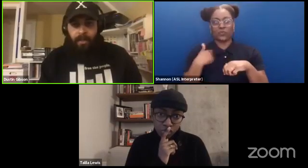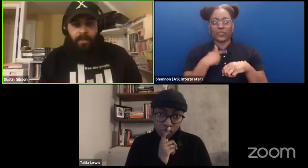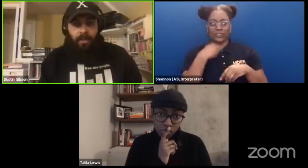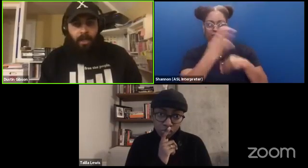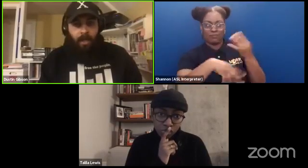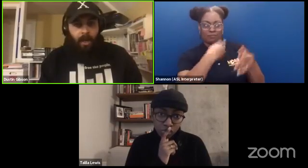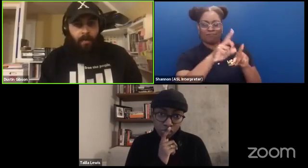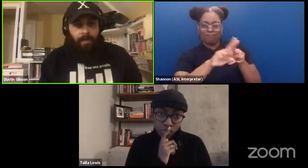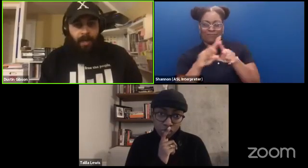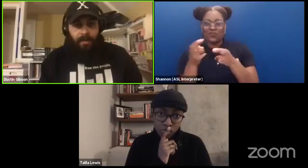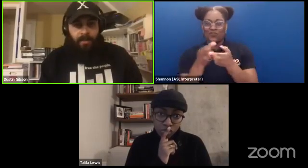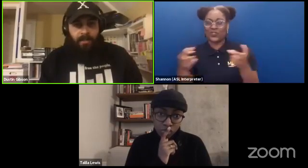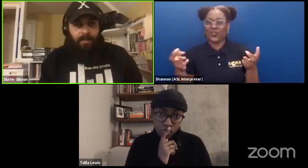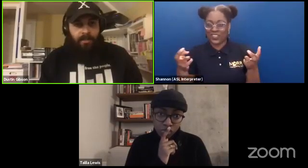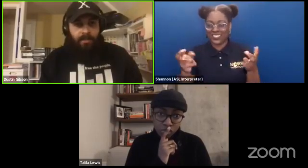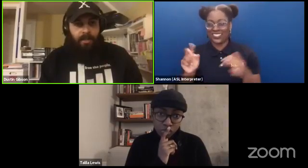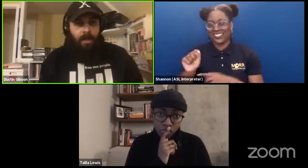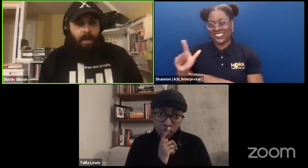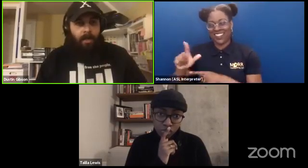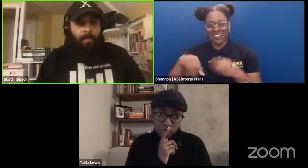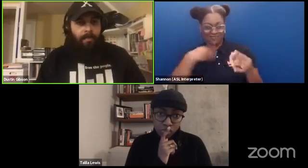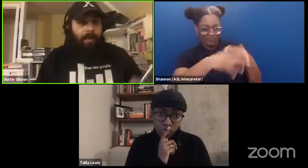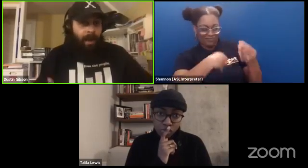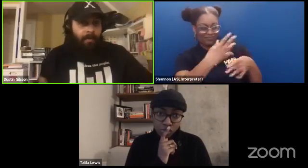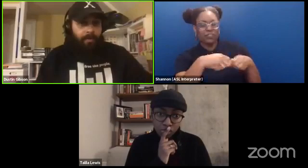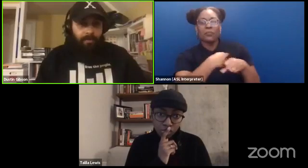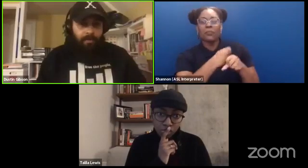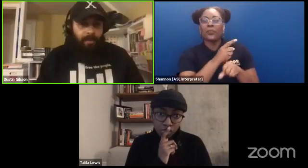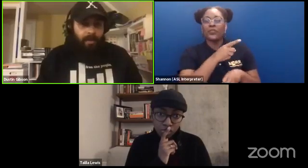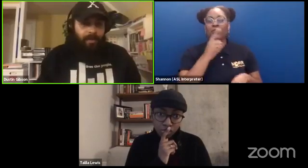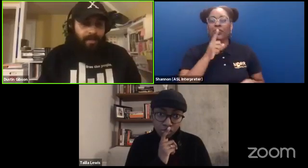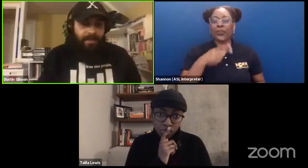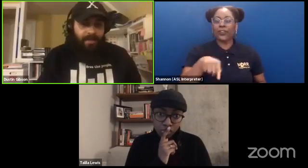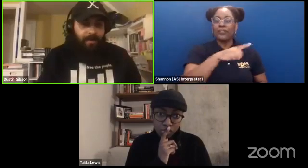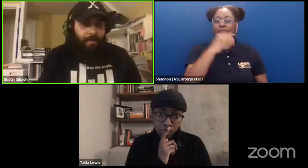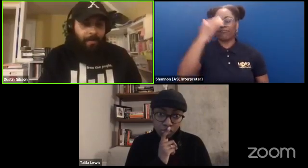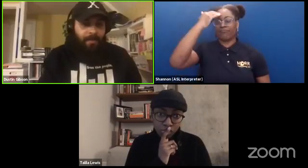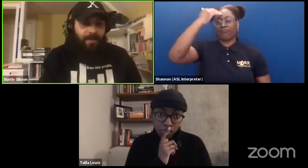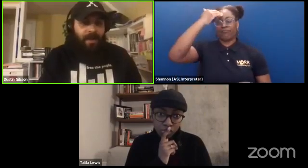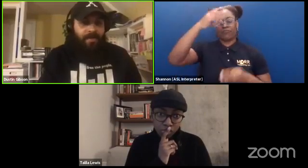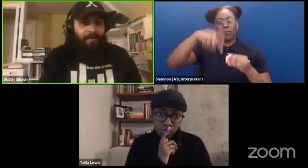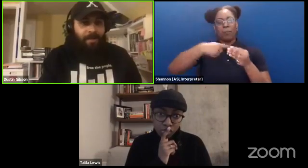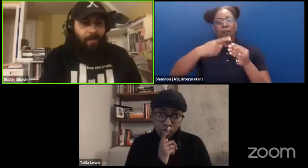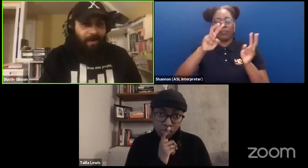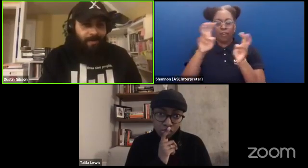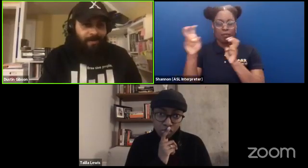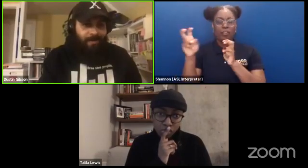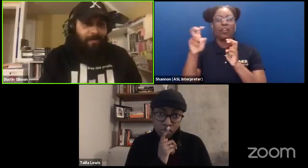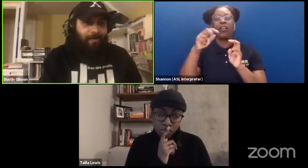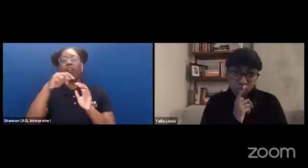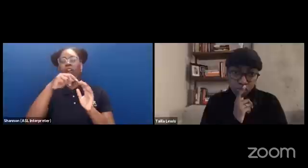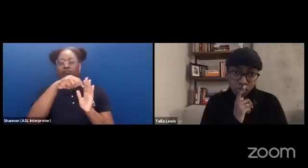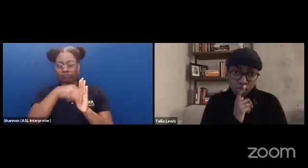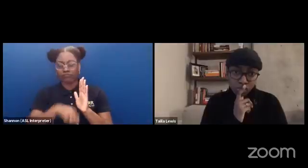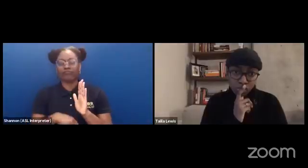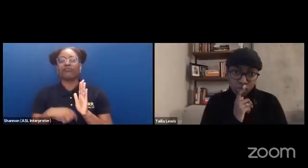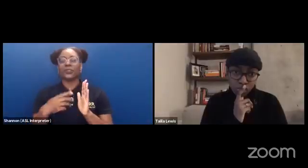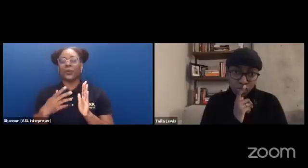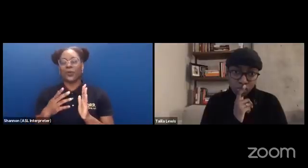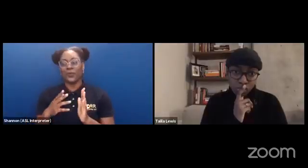often does behind the scenes. But I will let TL come up and talk and be quiet.